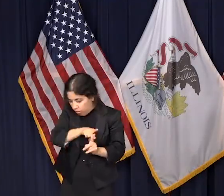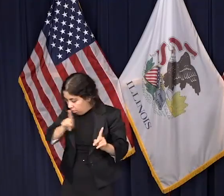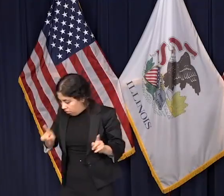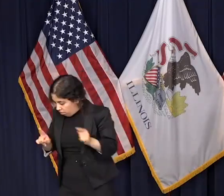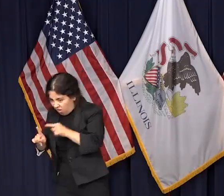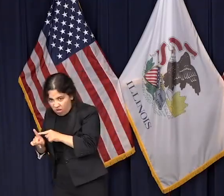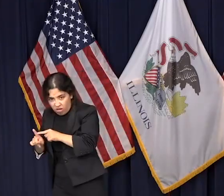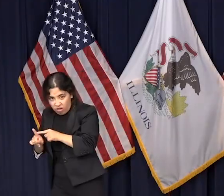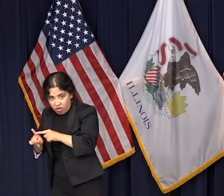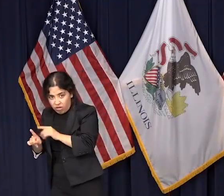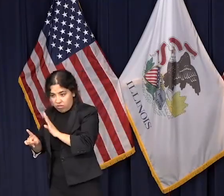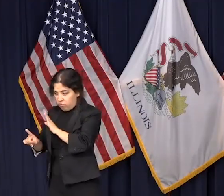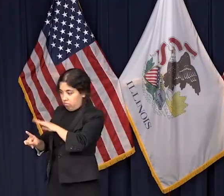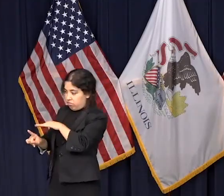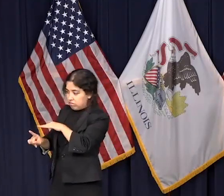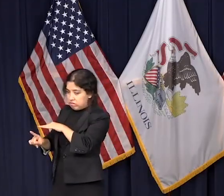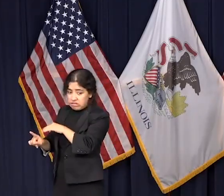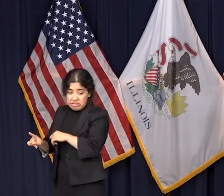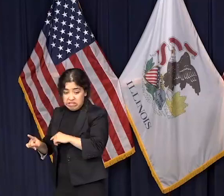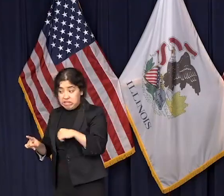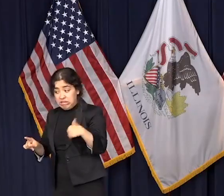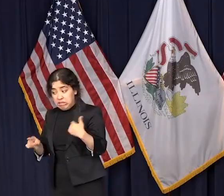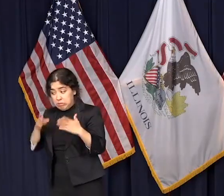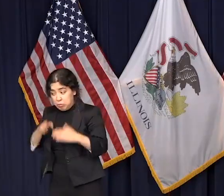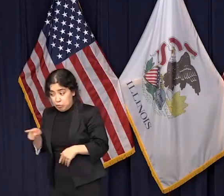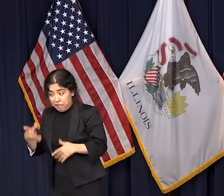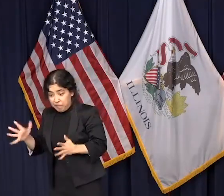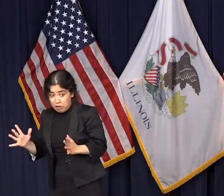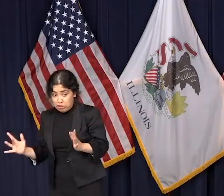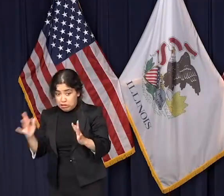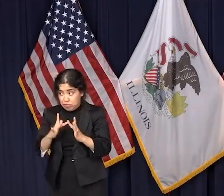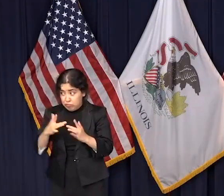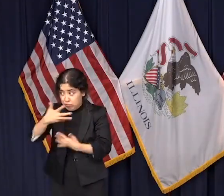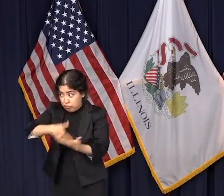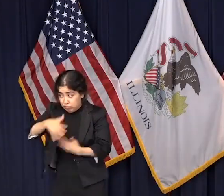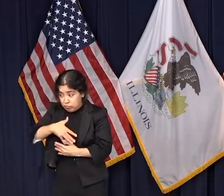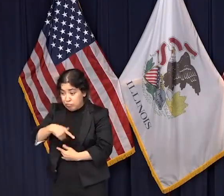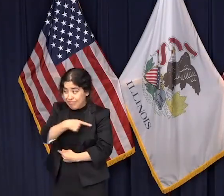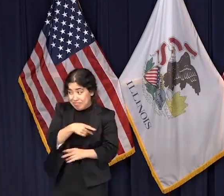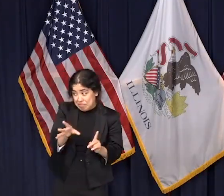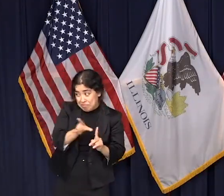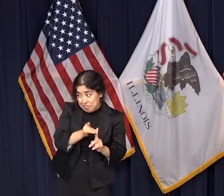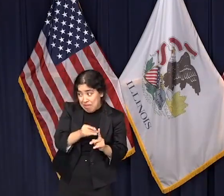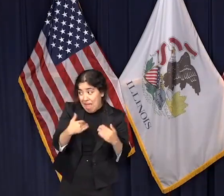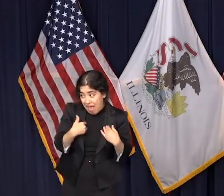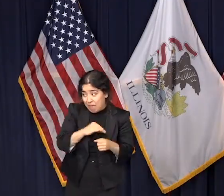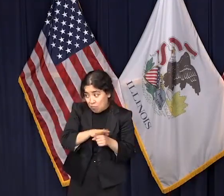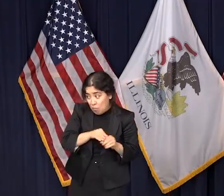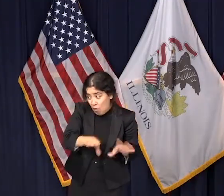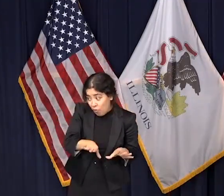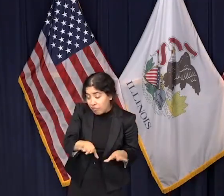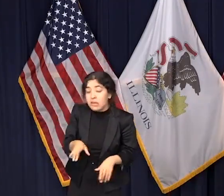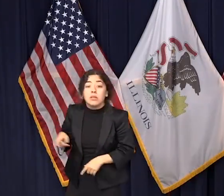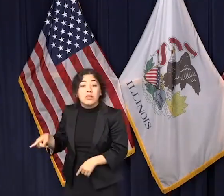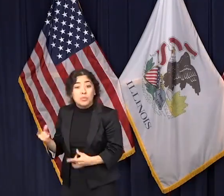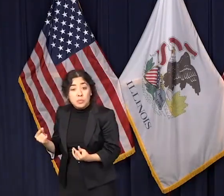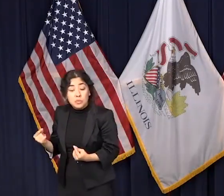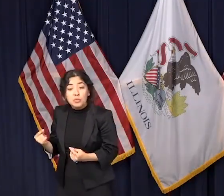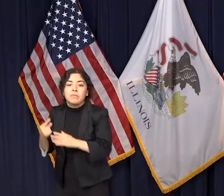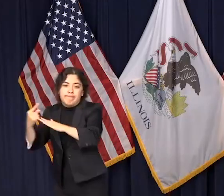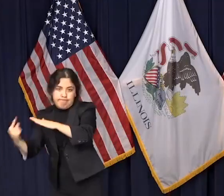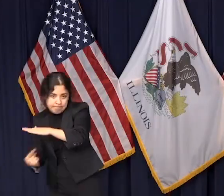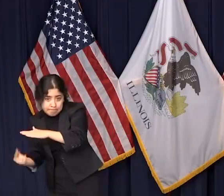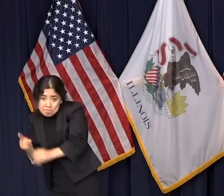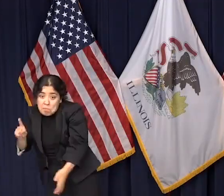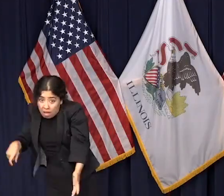contacted and you're told that you have come in contact with somebody who's tested positive, you're asked to quarantine. Well, somebody who is elderly,